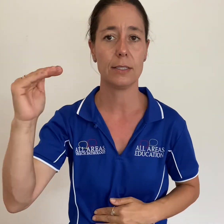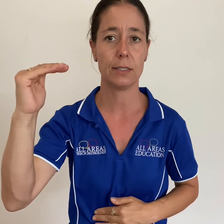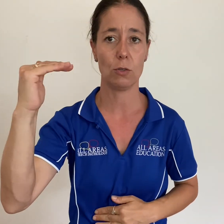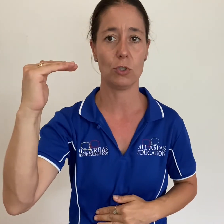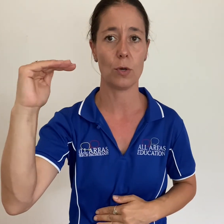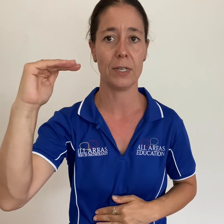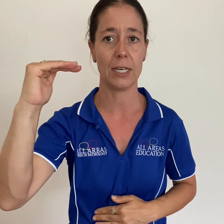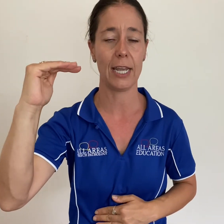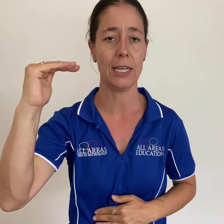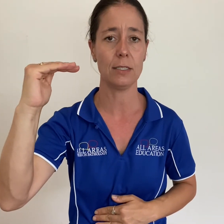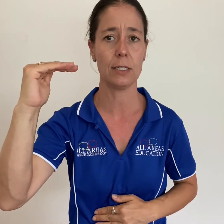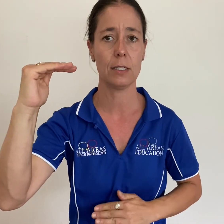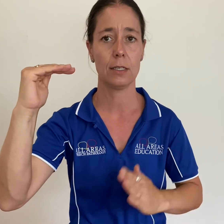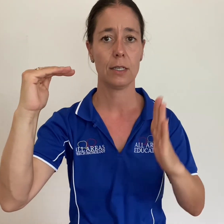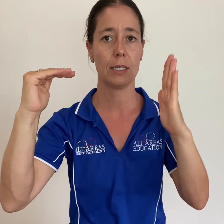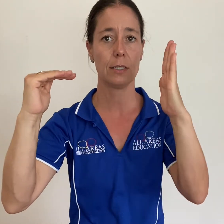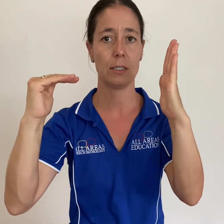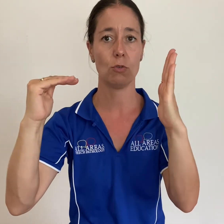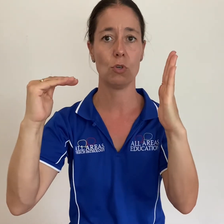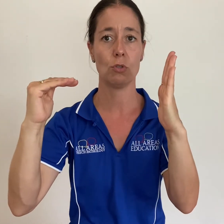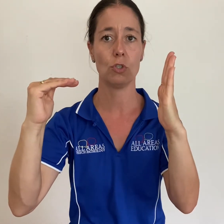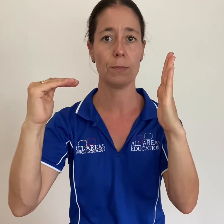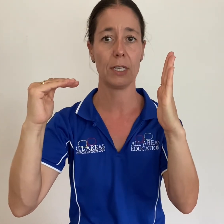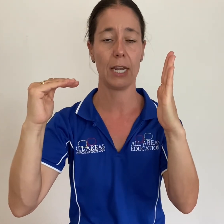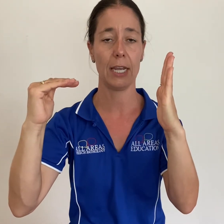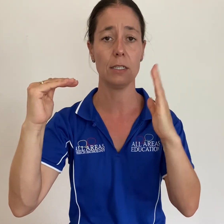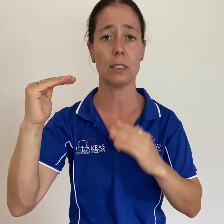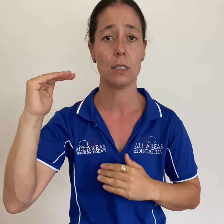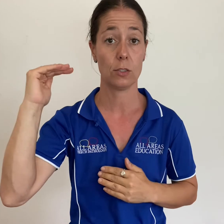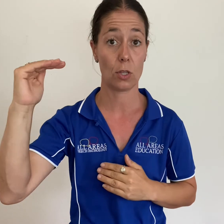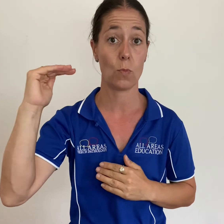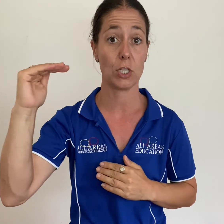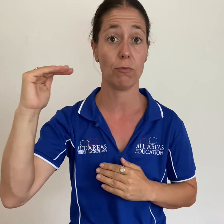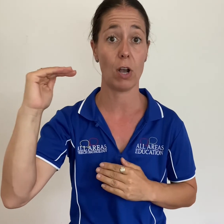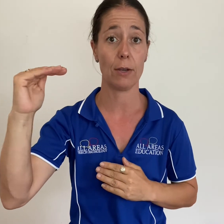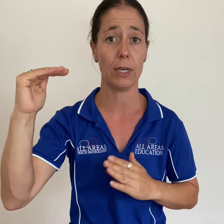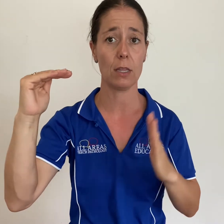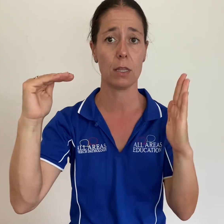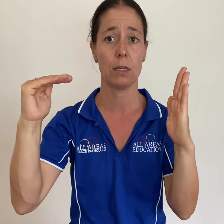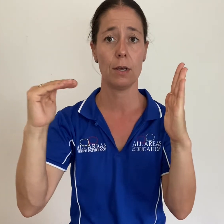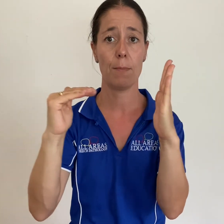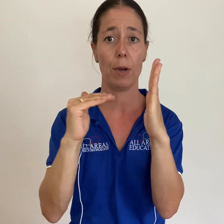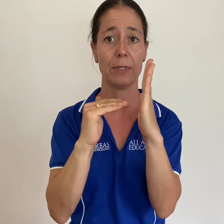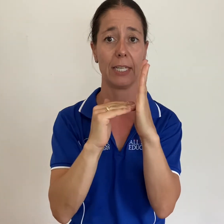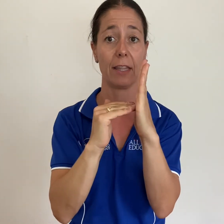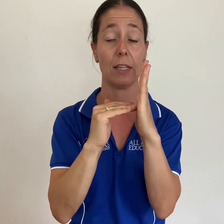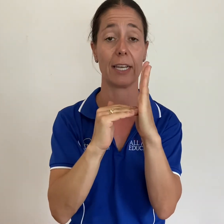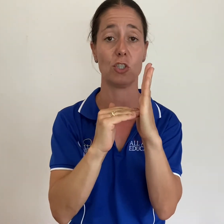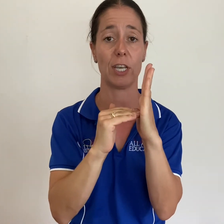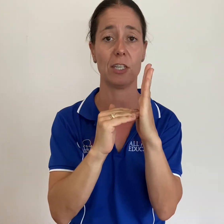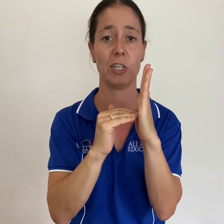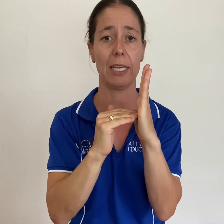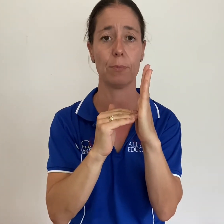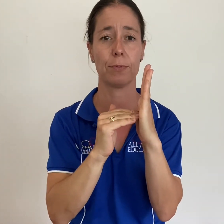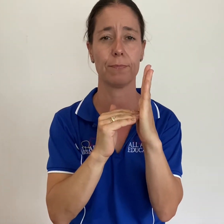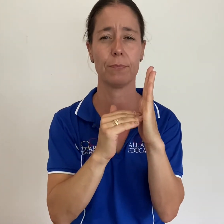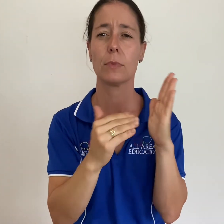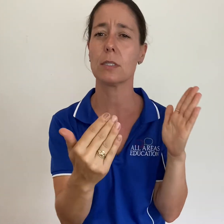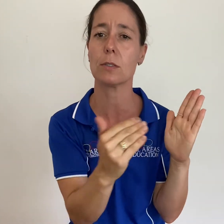is your dominant hand. This is your non-dominant hand, so the one you write with. Pop it together like a chair shape. This is also